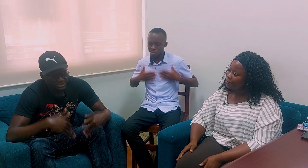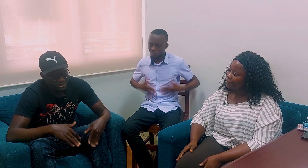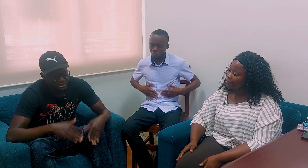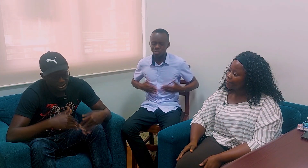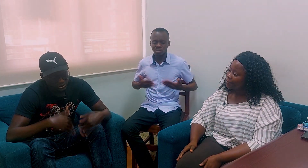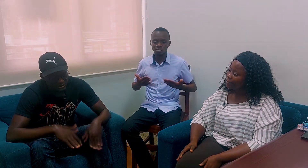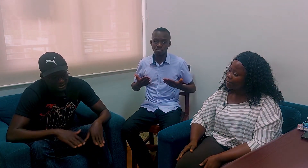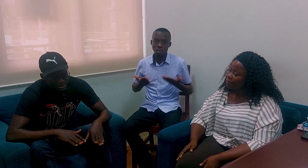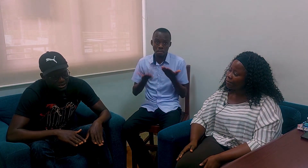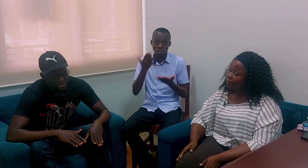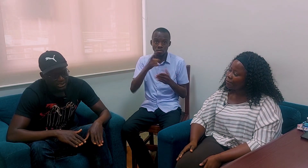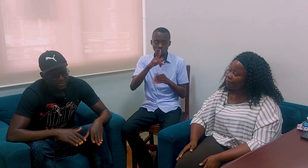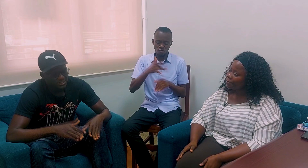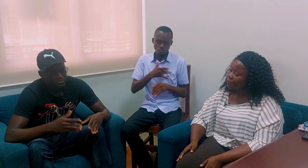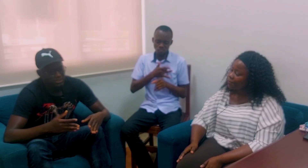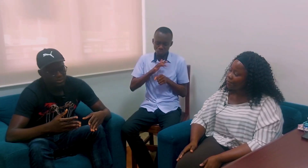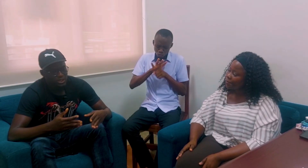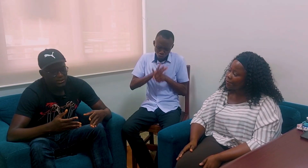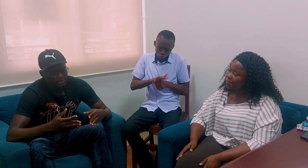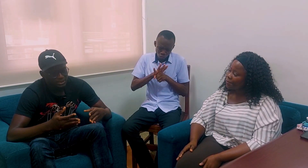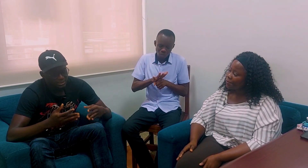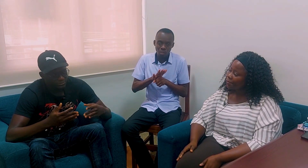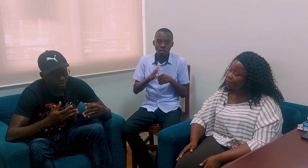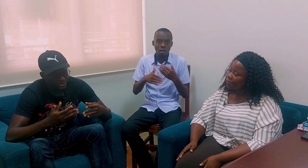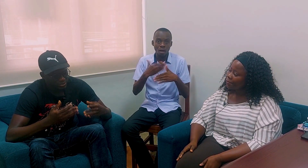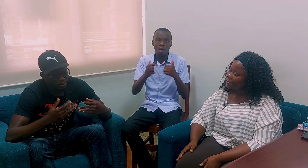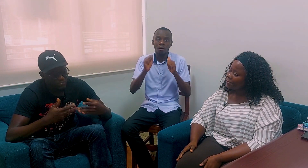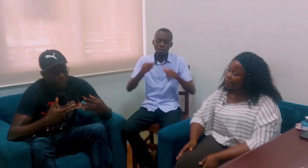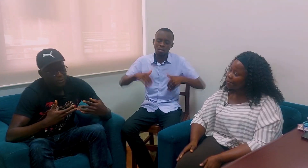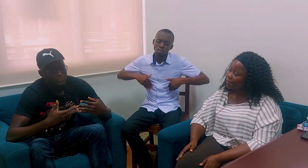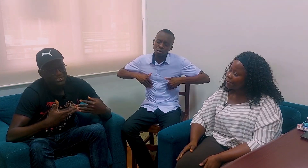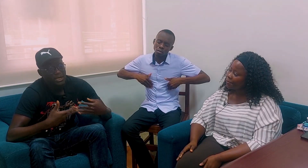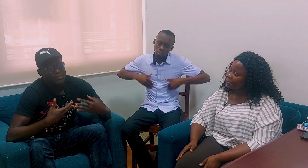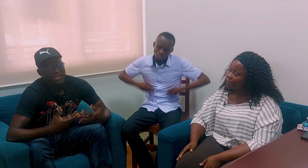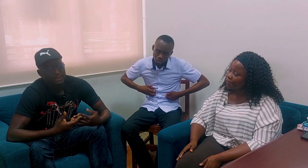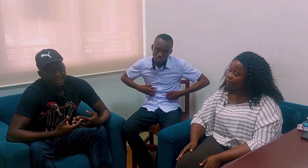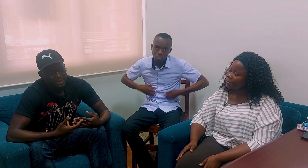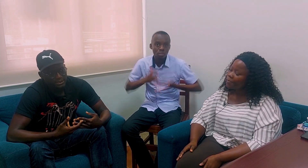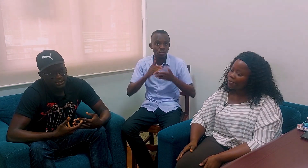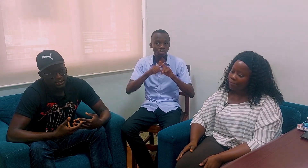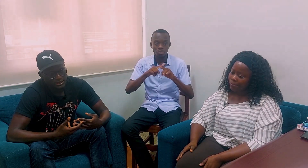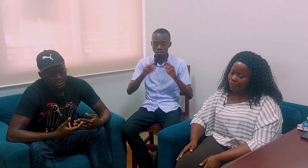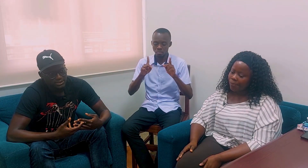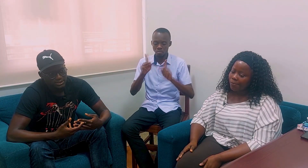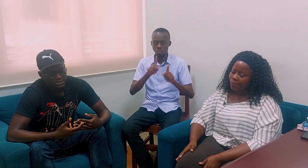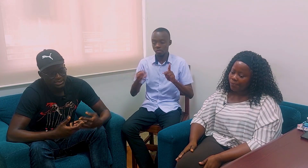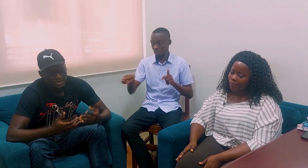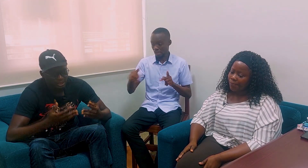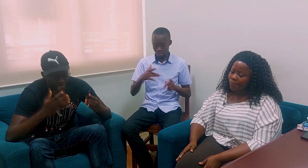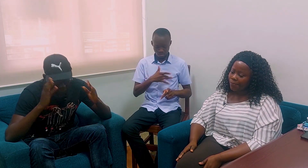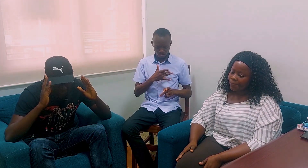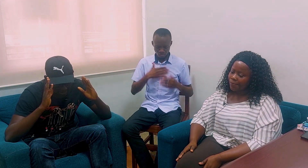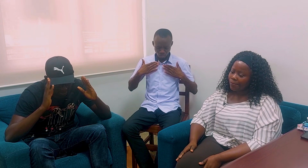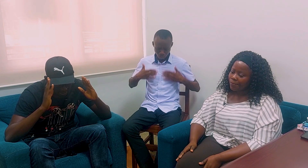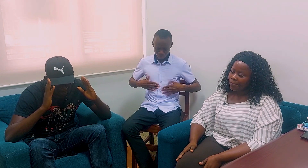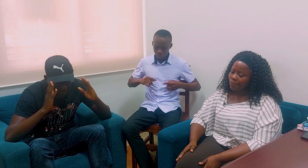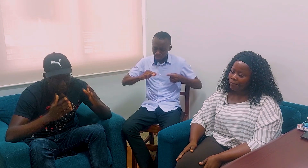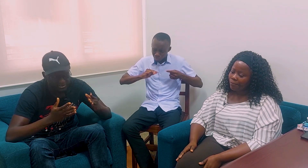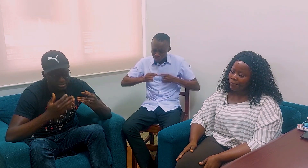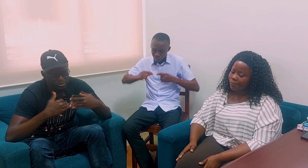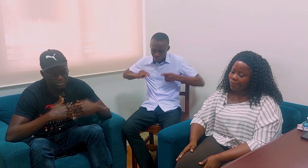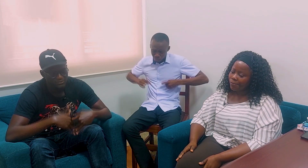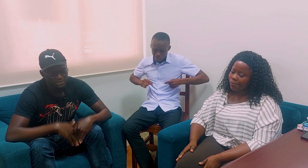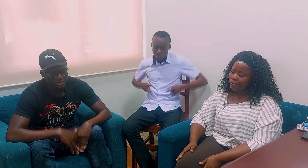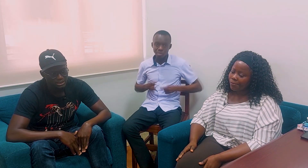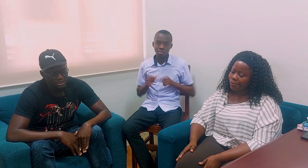become fatigued, exhausted. Some people even feel physical pain. Yes, that's how the mind